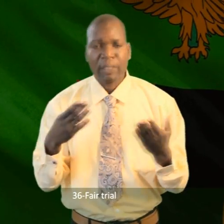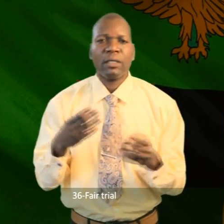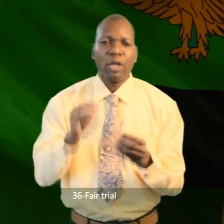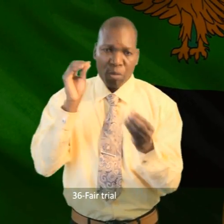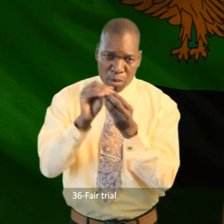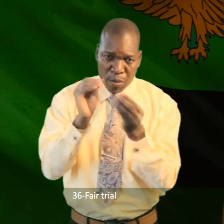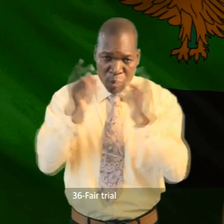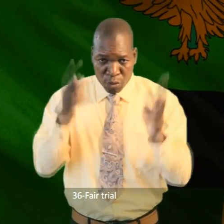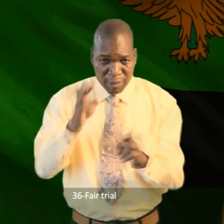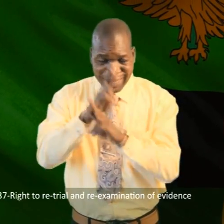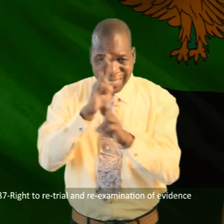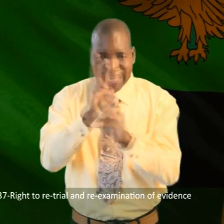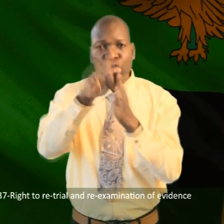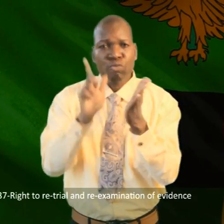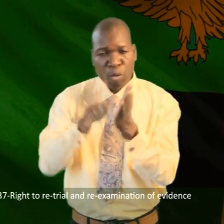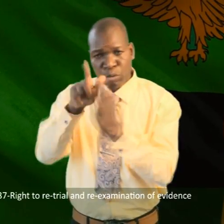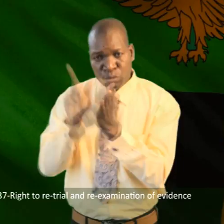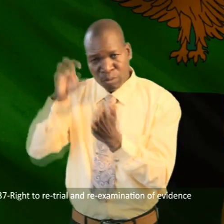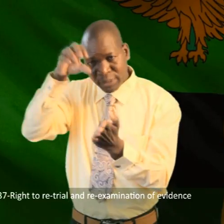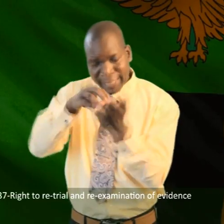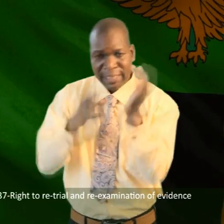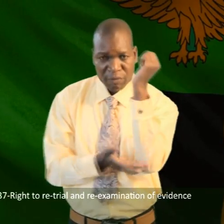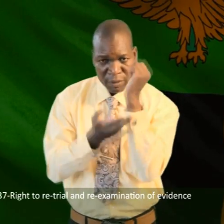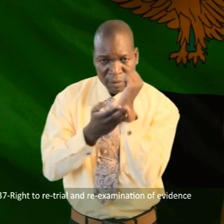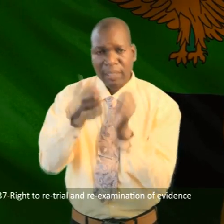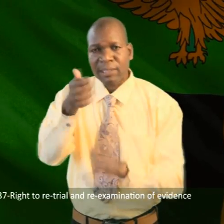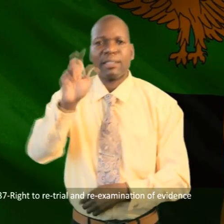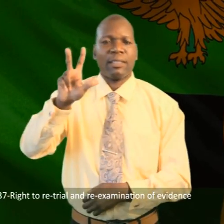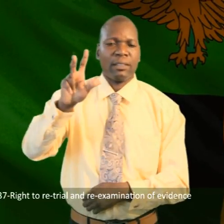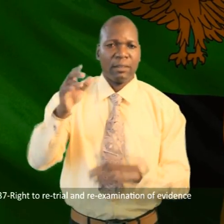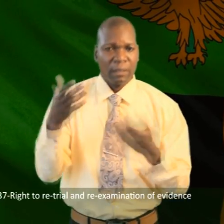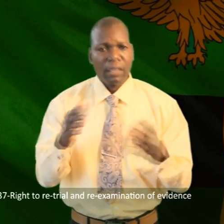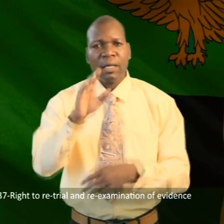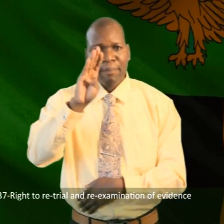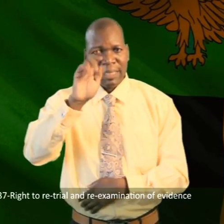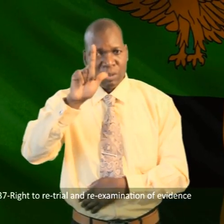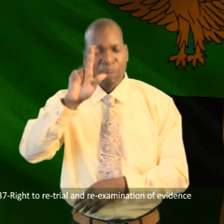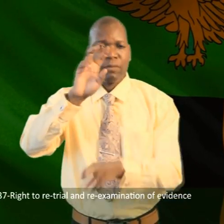trial. 37, right to retrial and re-examination of evidence.